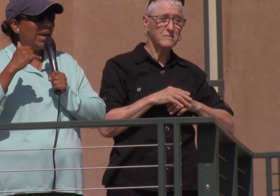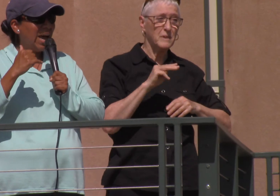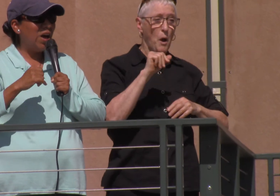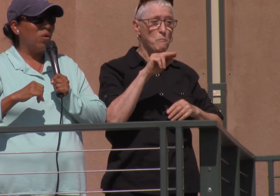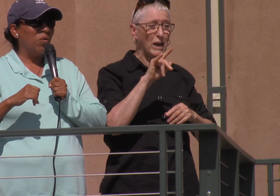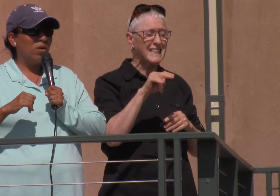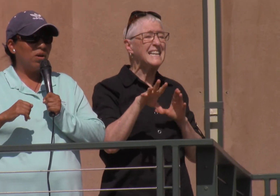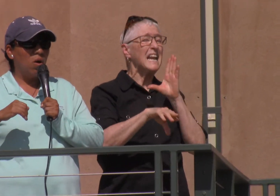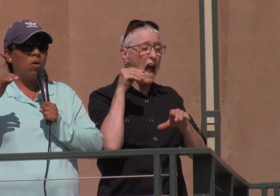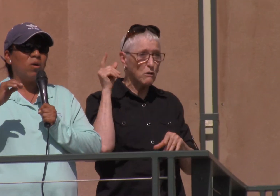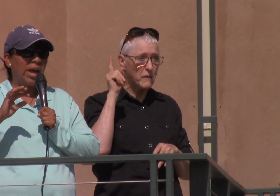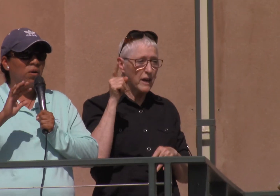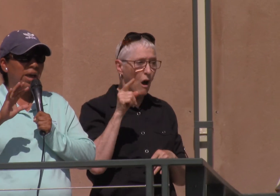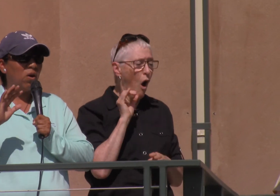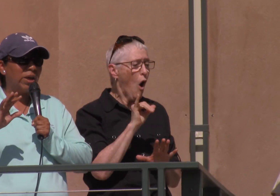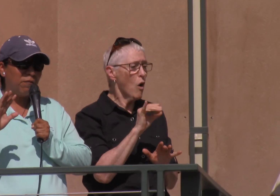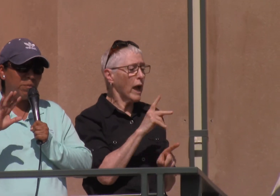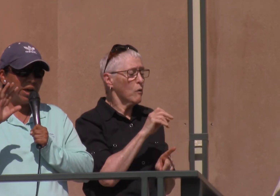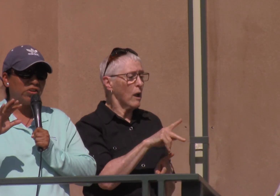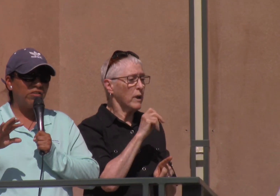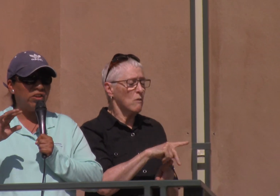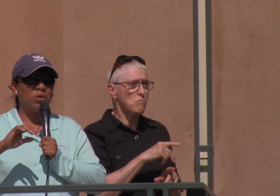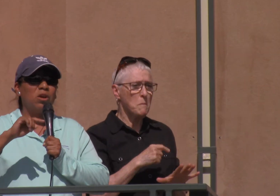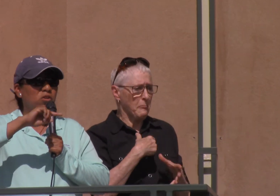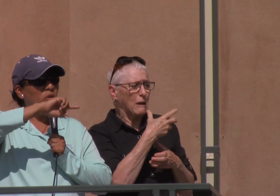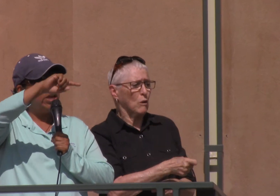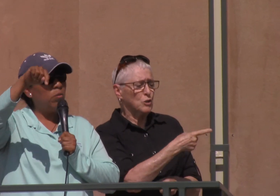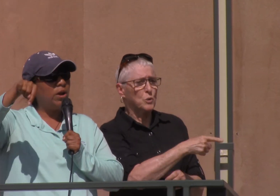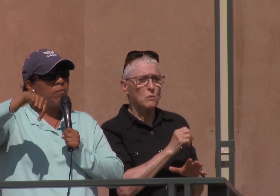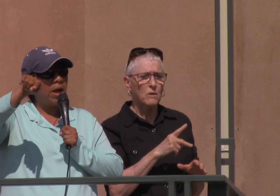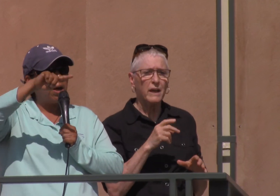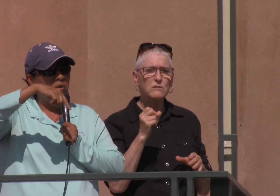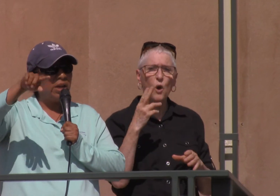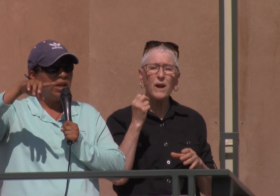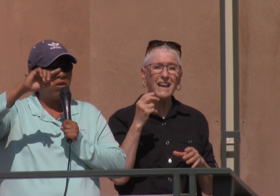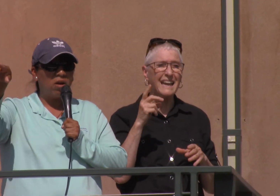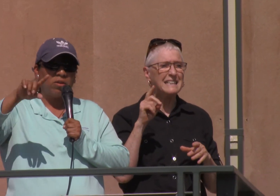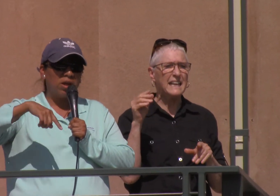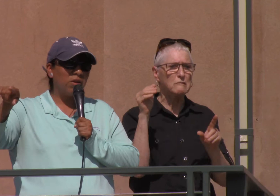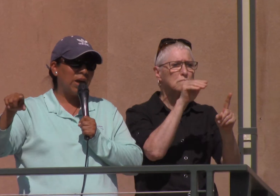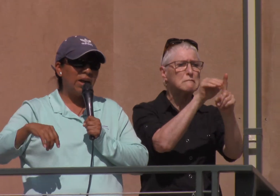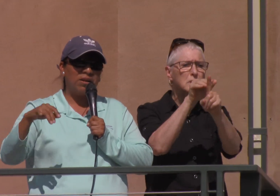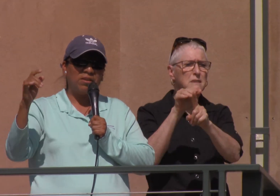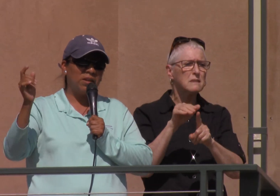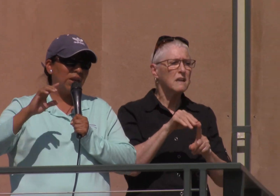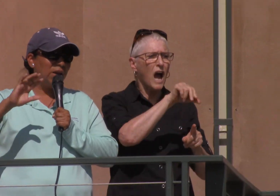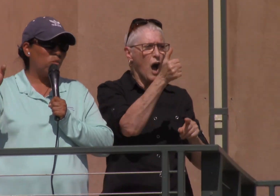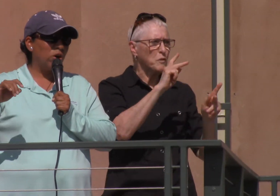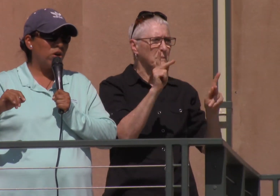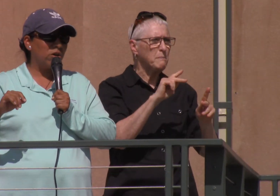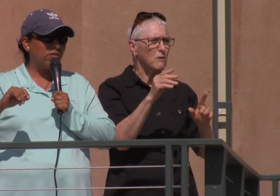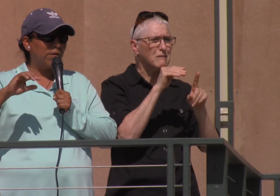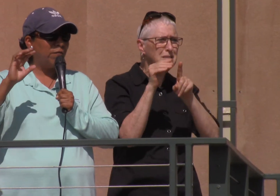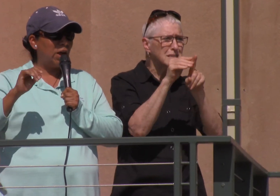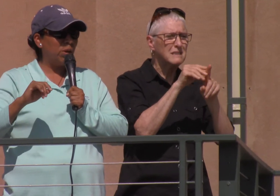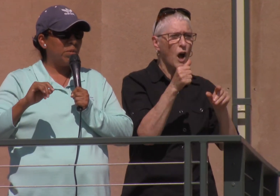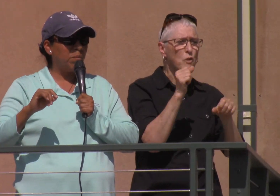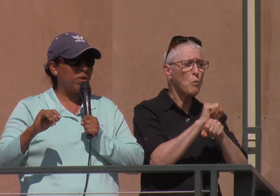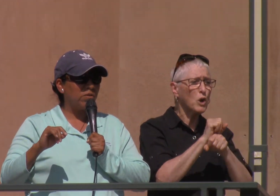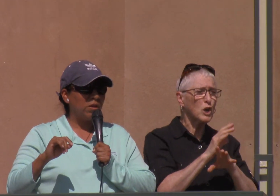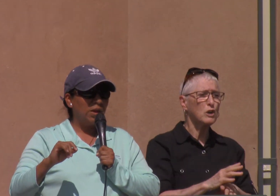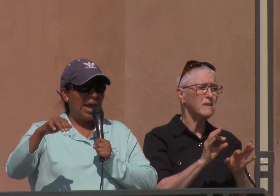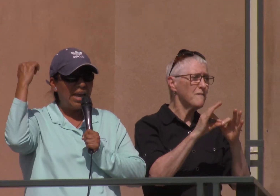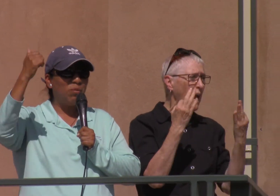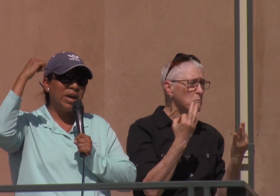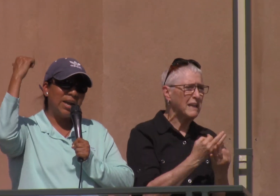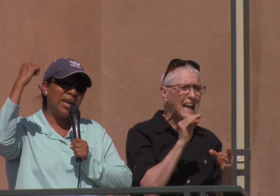Martin, get out. Oh, okay, Phoebe, I trust you. So he went around and he told the other guys and workers and family